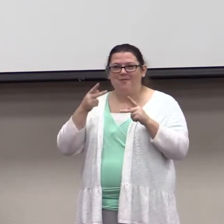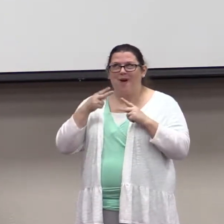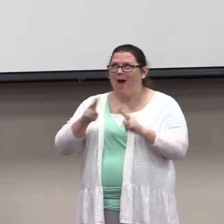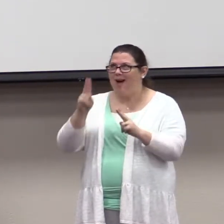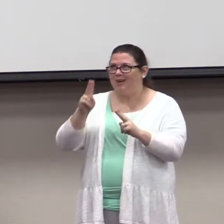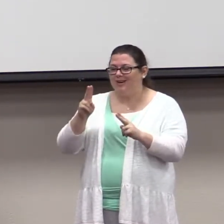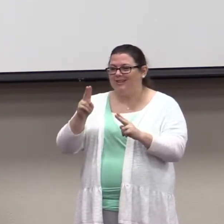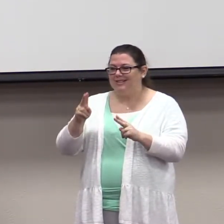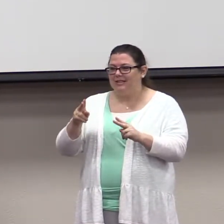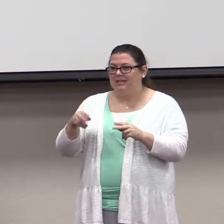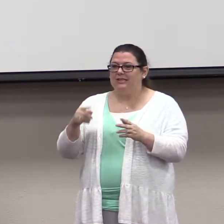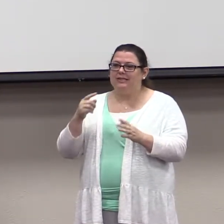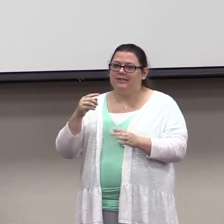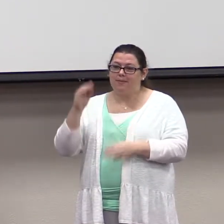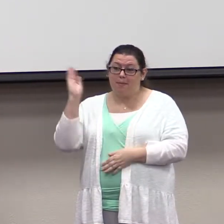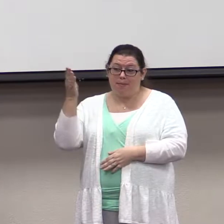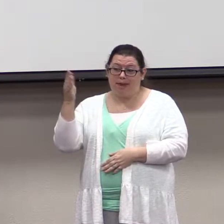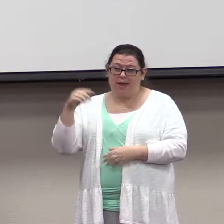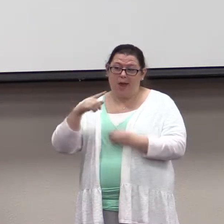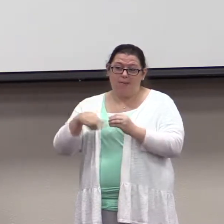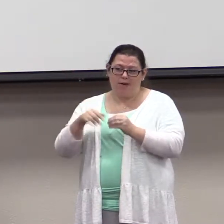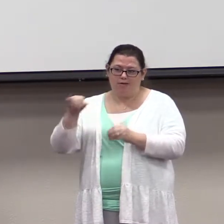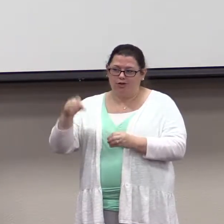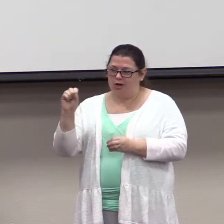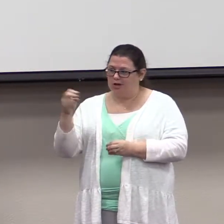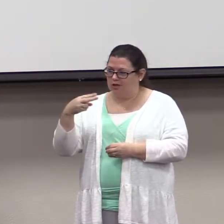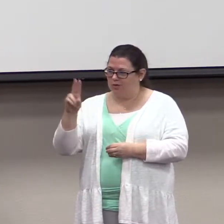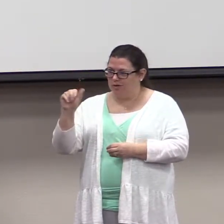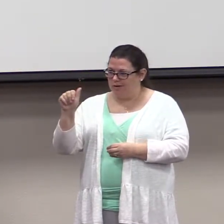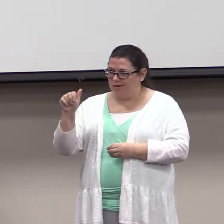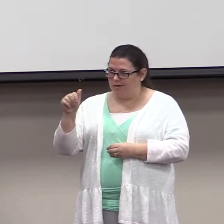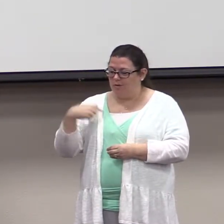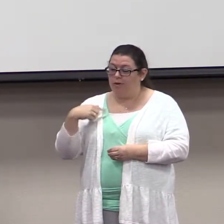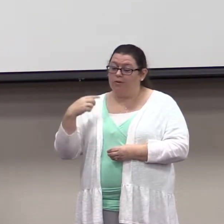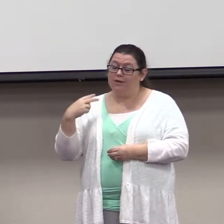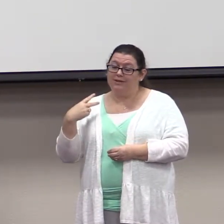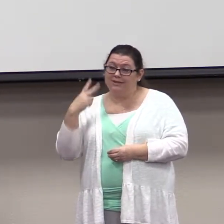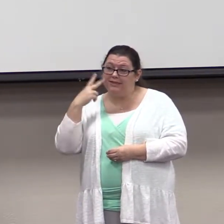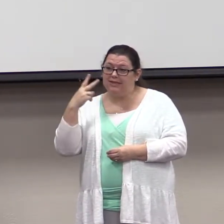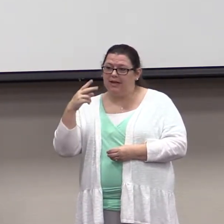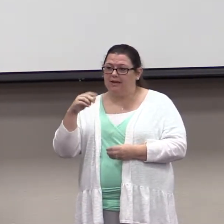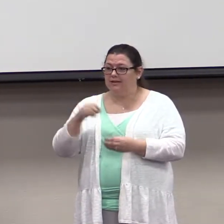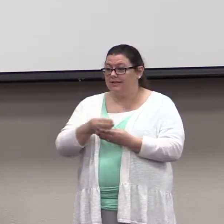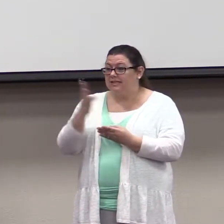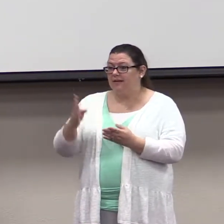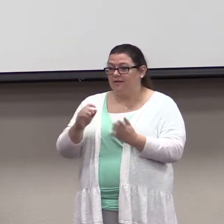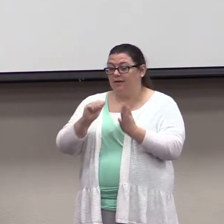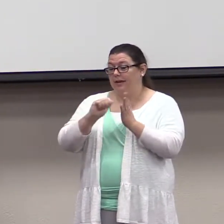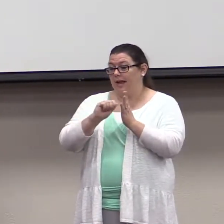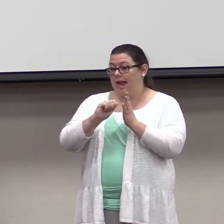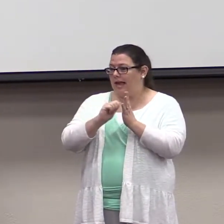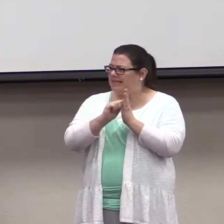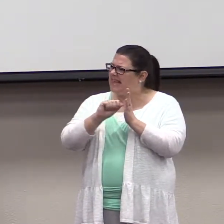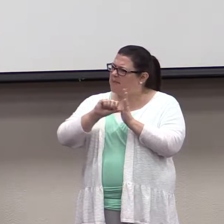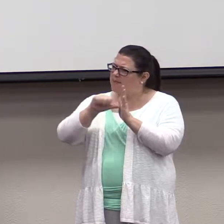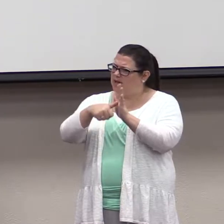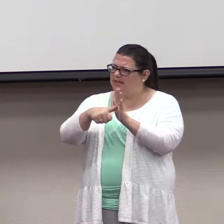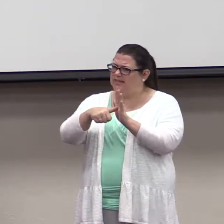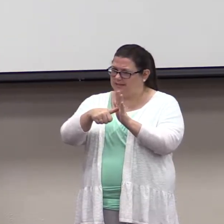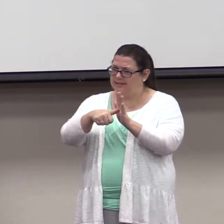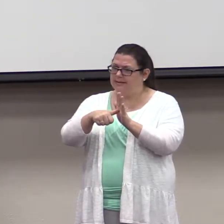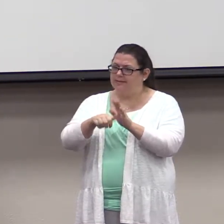throughout this lesson, we're going to see several examples of Joshua building his character and his leadership by choosing to do what is